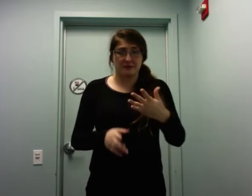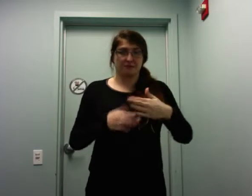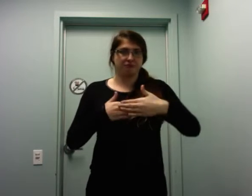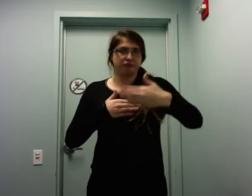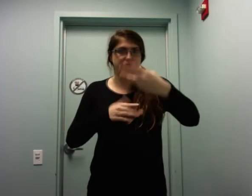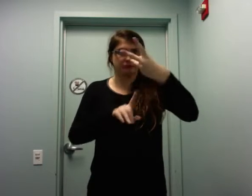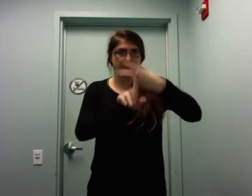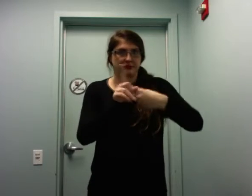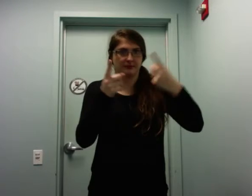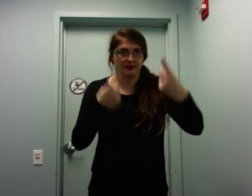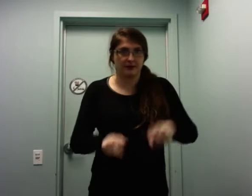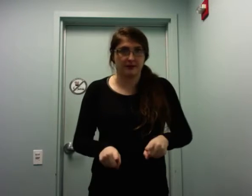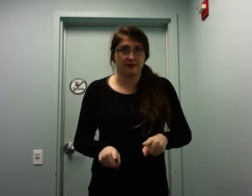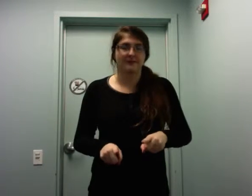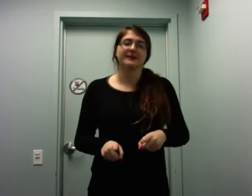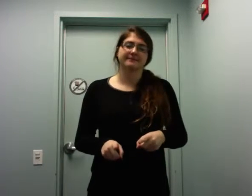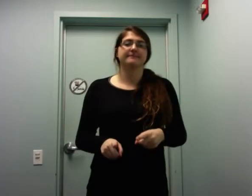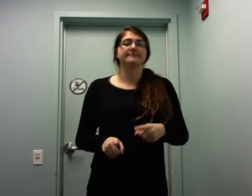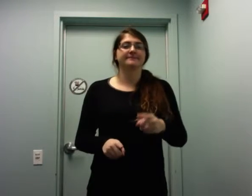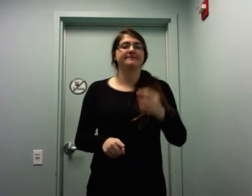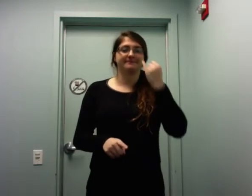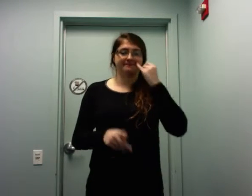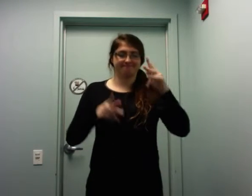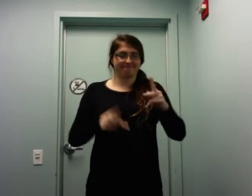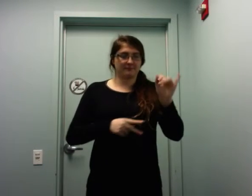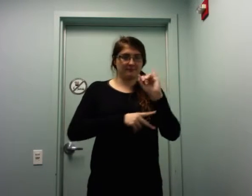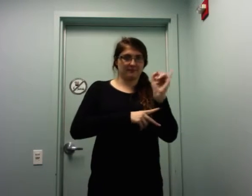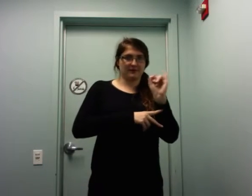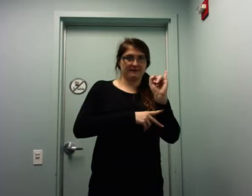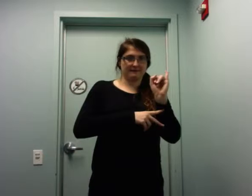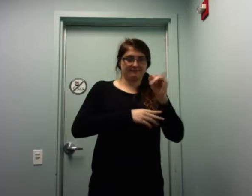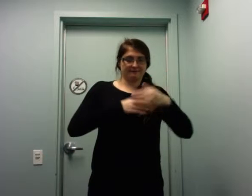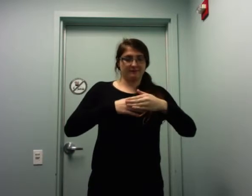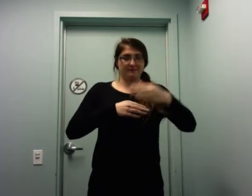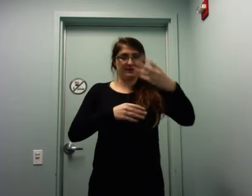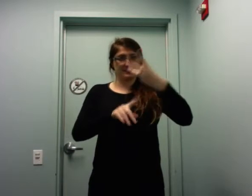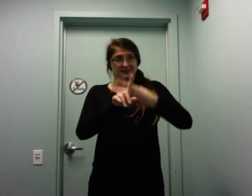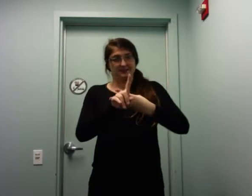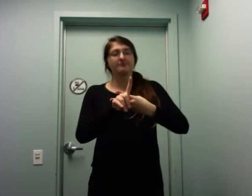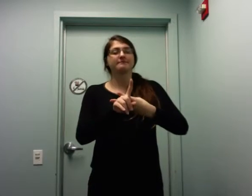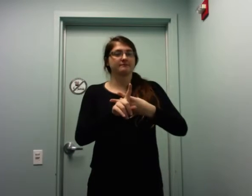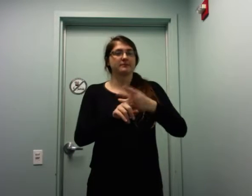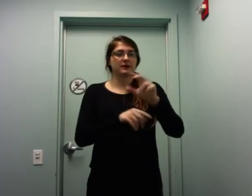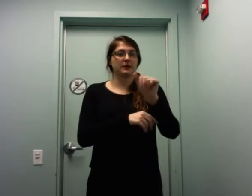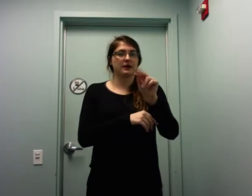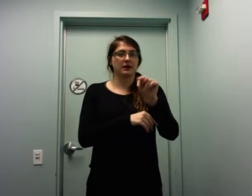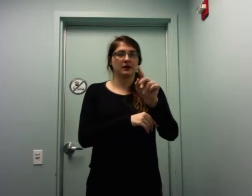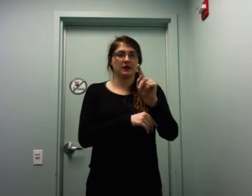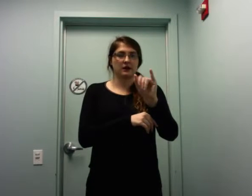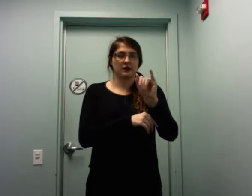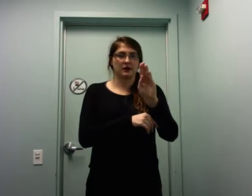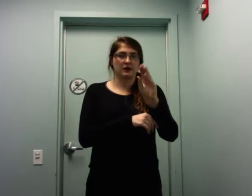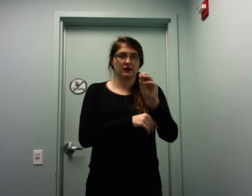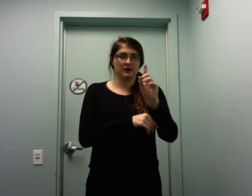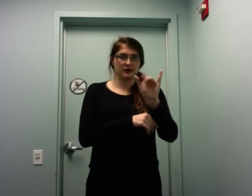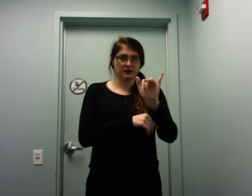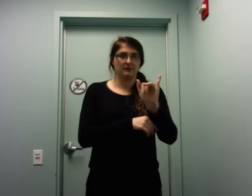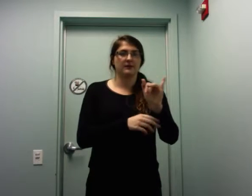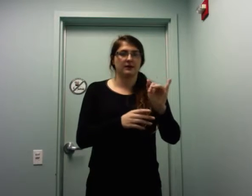months, anyone who is infected will have developed antibodies. This is known as the window period. And it's a very important concept